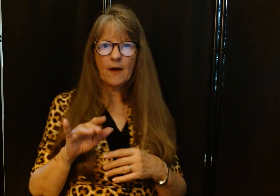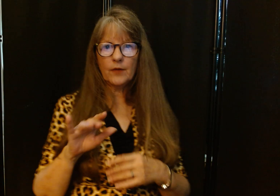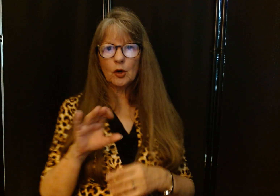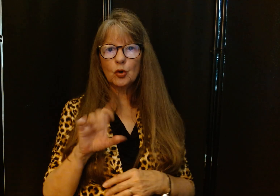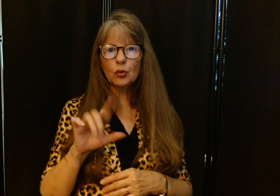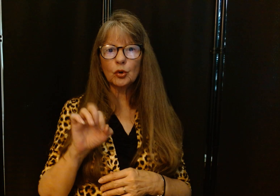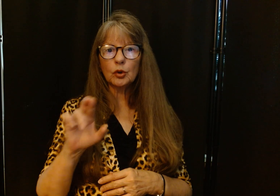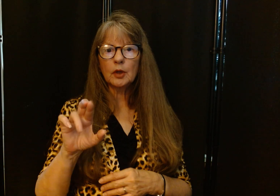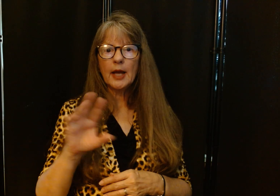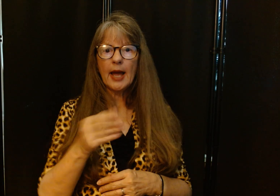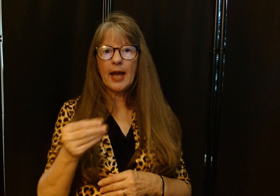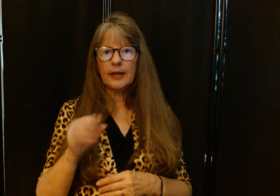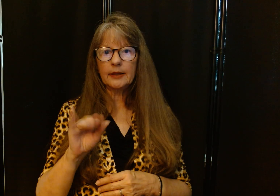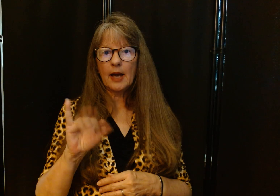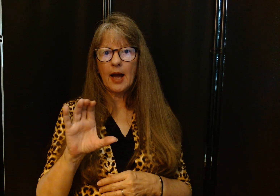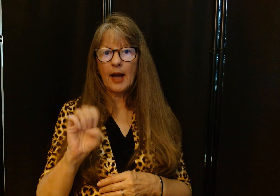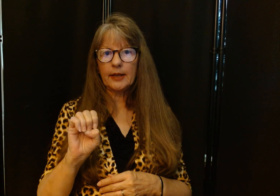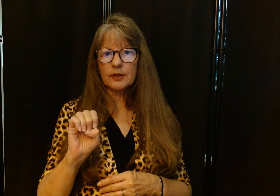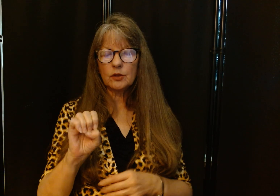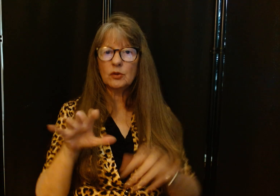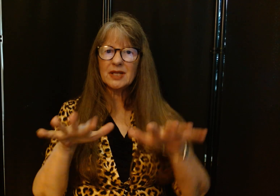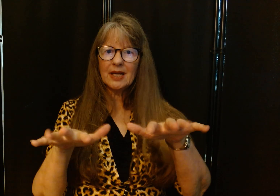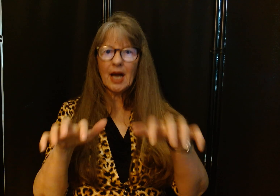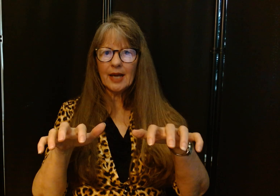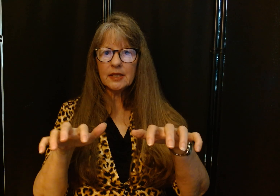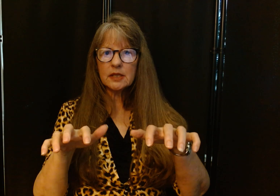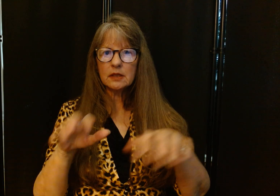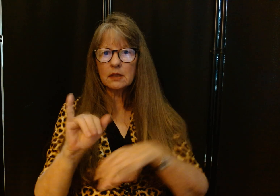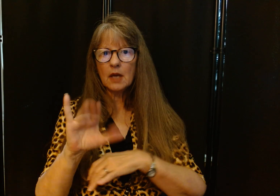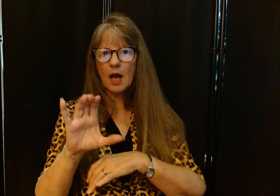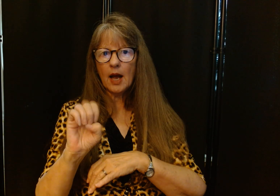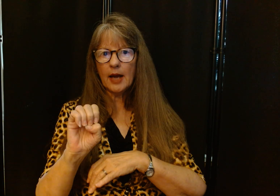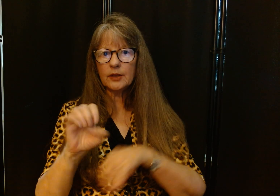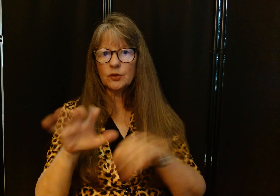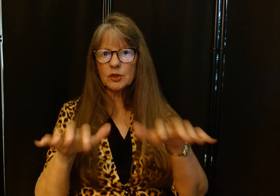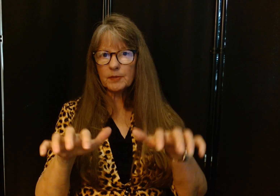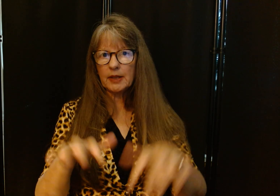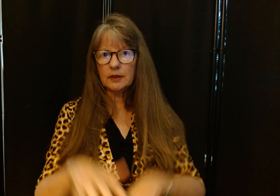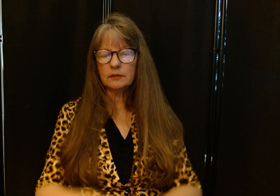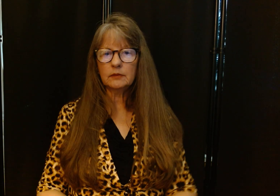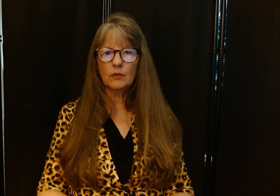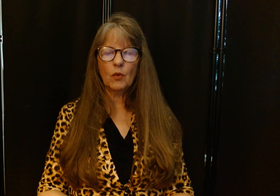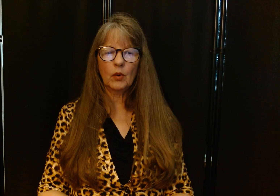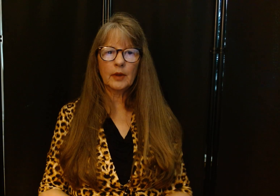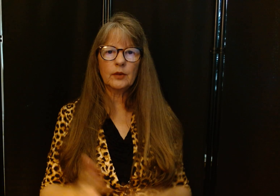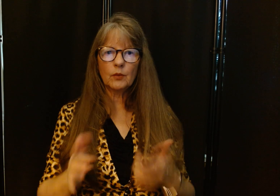a cooler and ice. You could say ice, you can spell it, or either one.